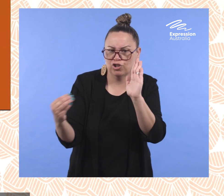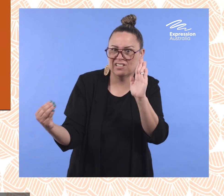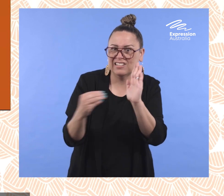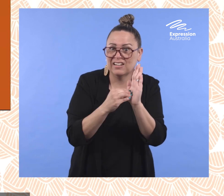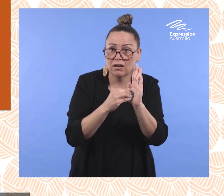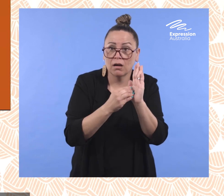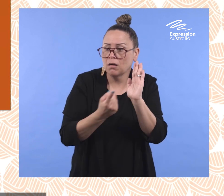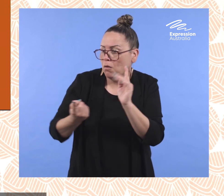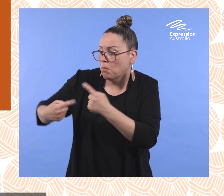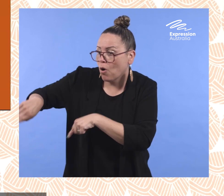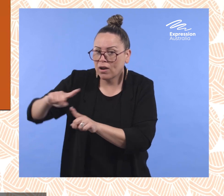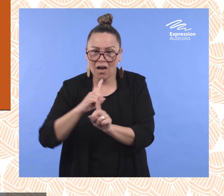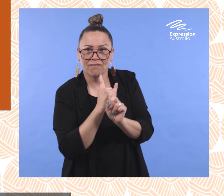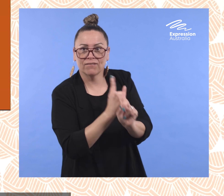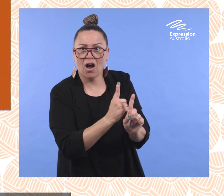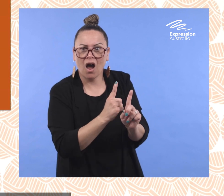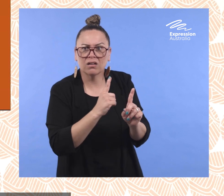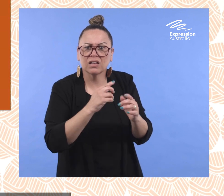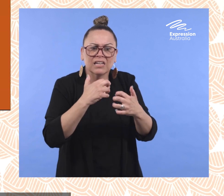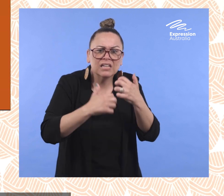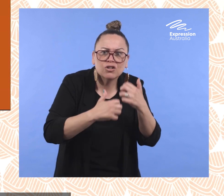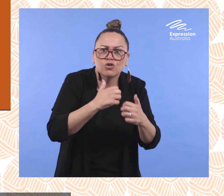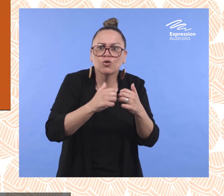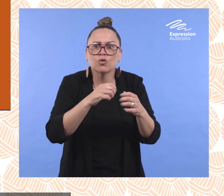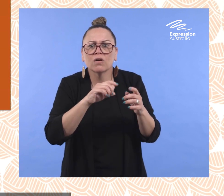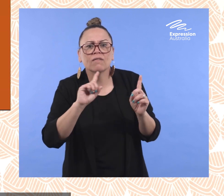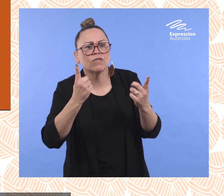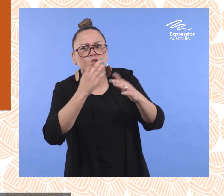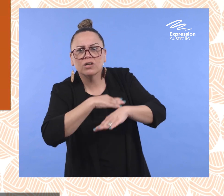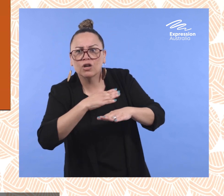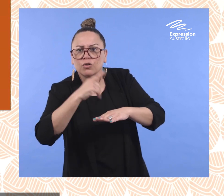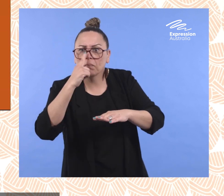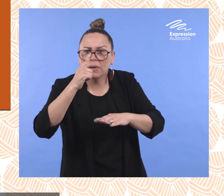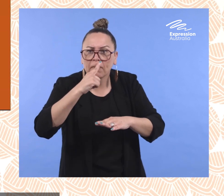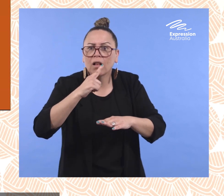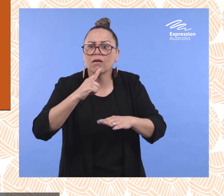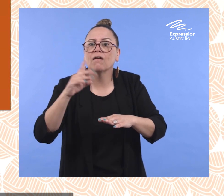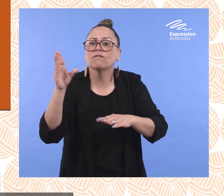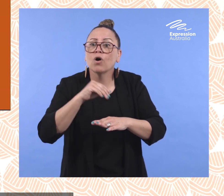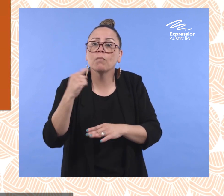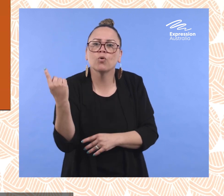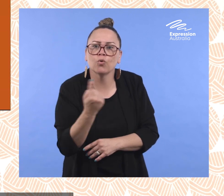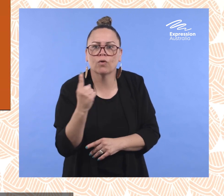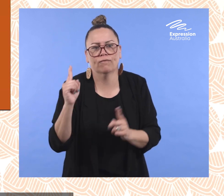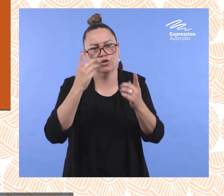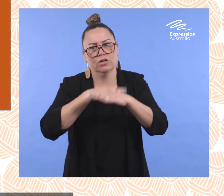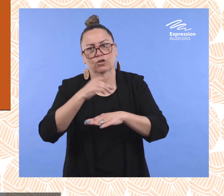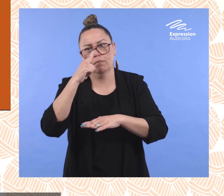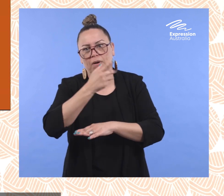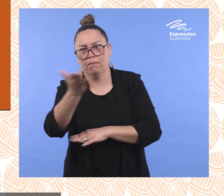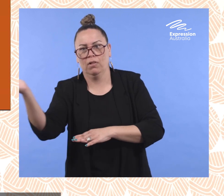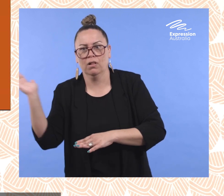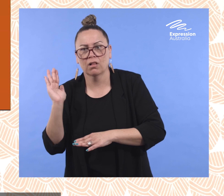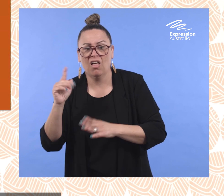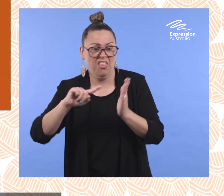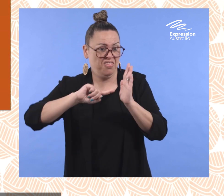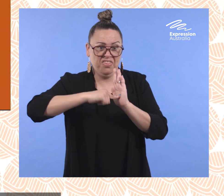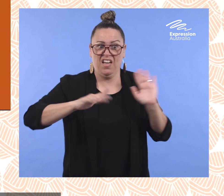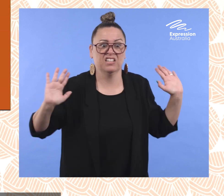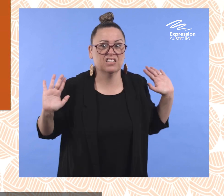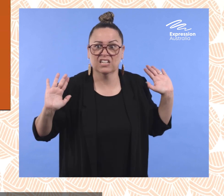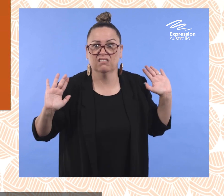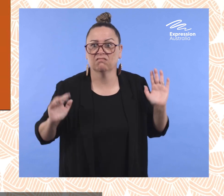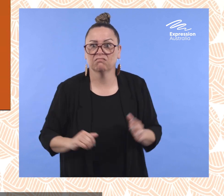Constitution. So a body to provide advice to the government on issues relating to First Nations peoples from the perspective of First Nations